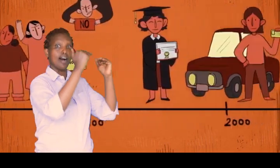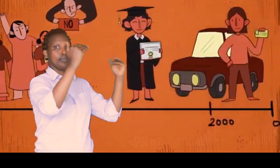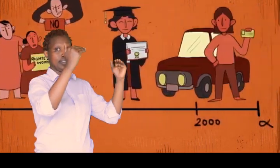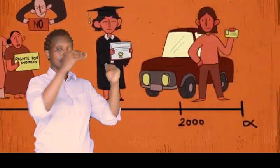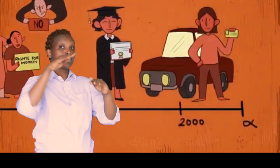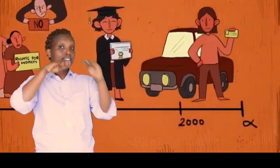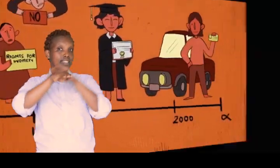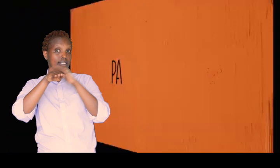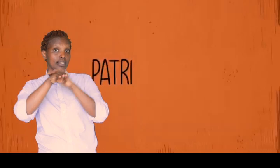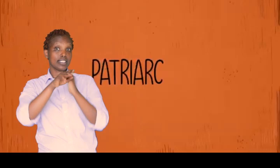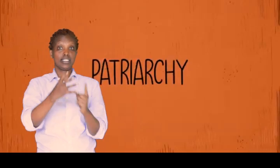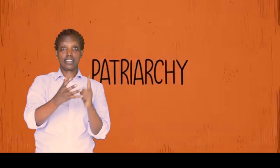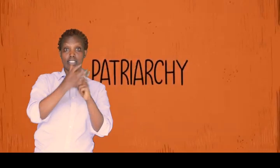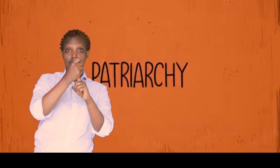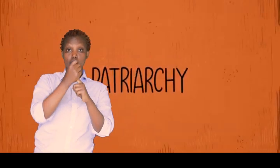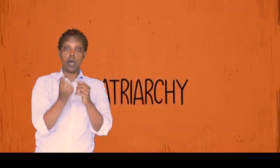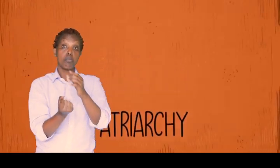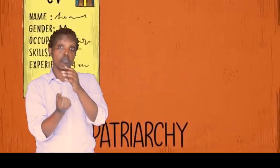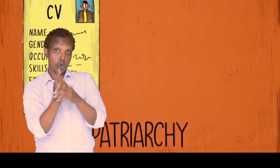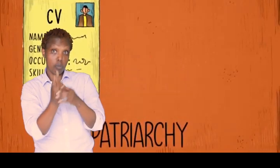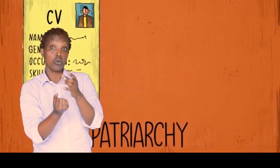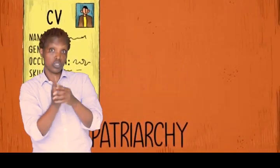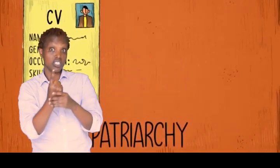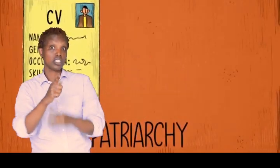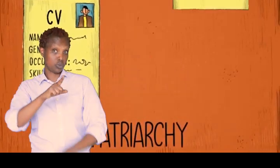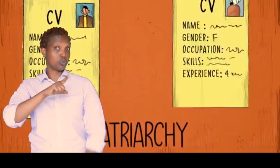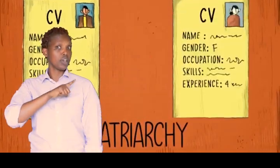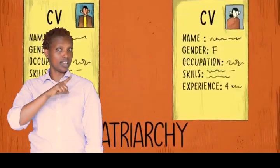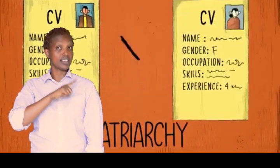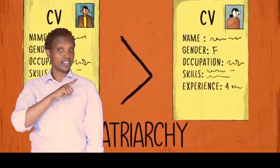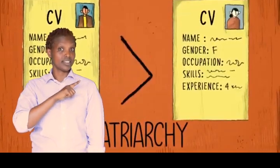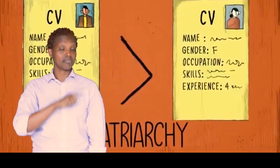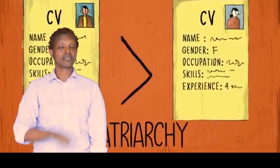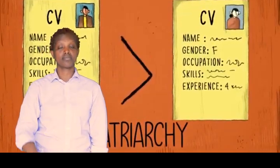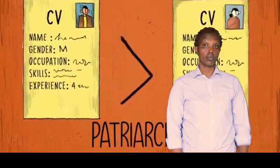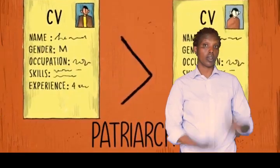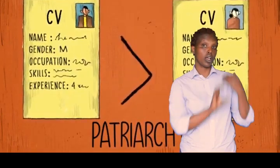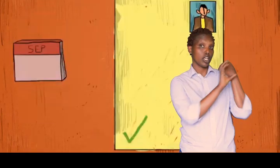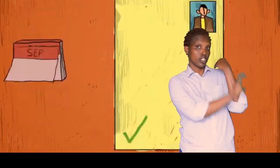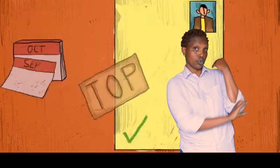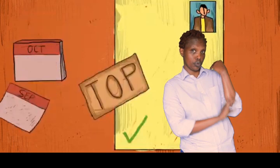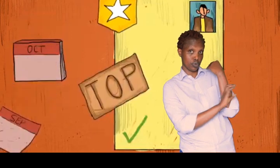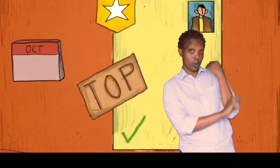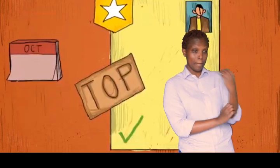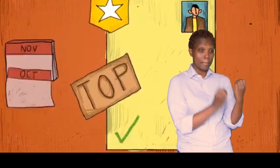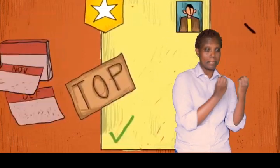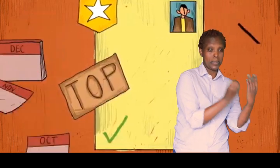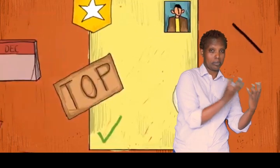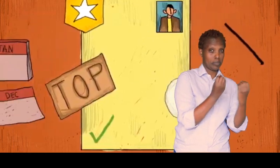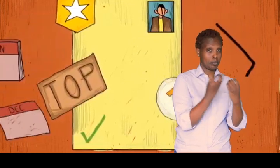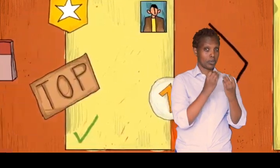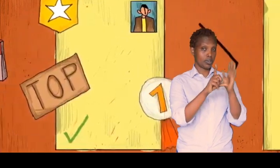The collective approach has seen many laws introduced in countries with intent to lead a substantive equality.